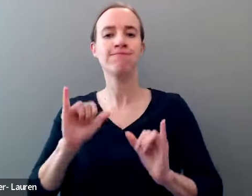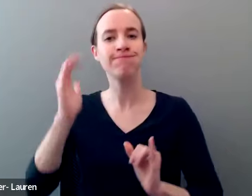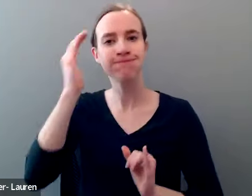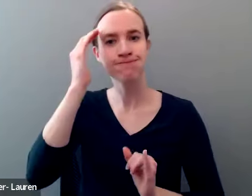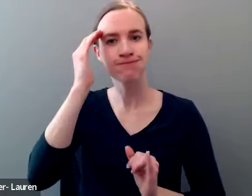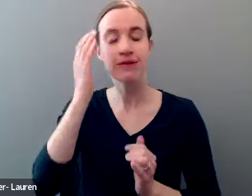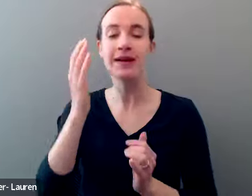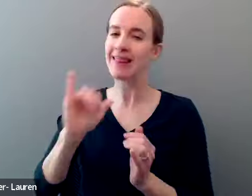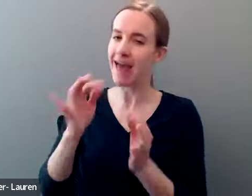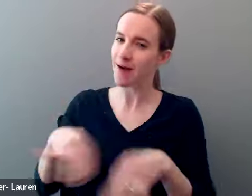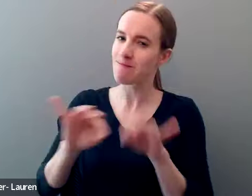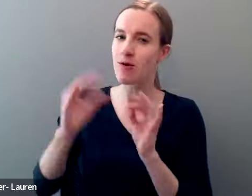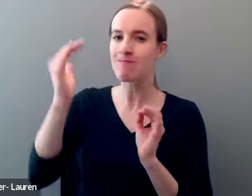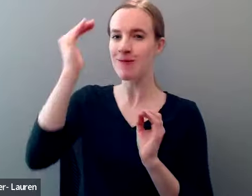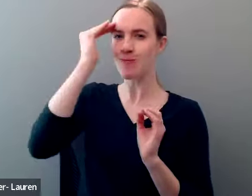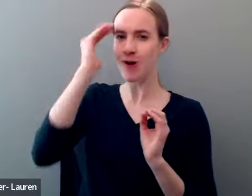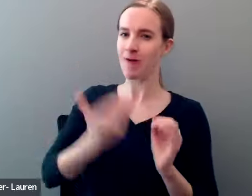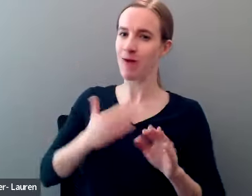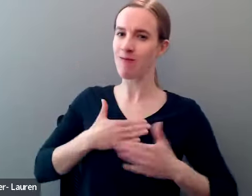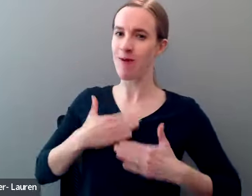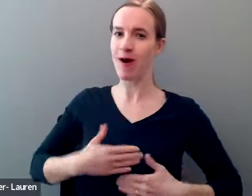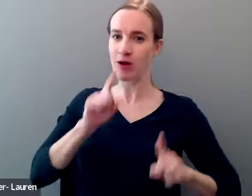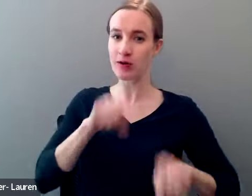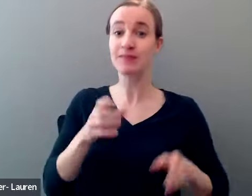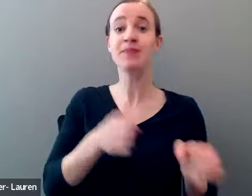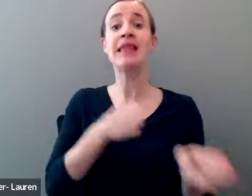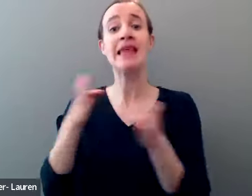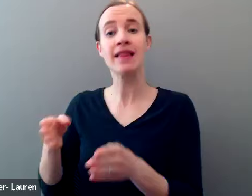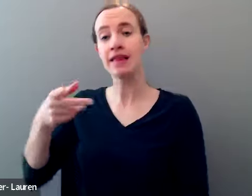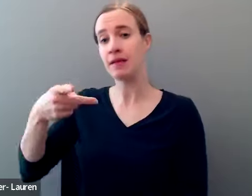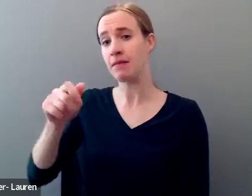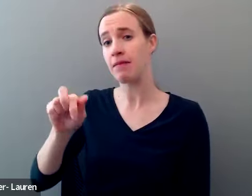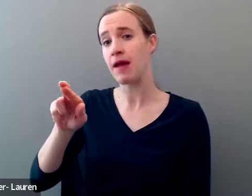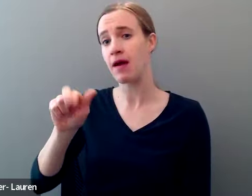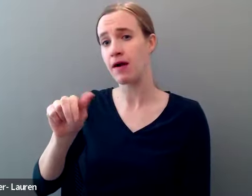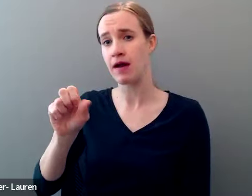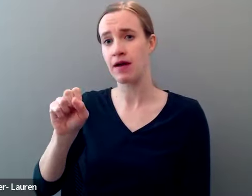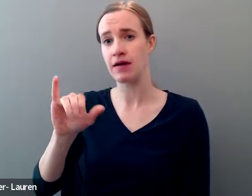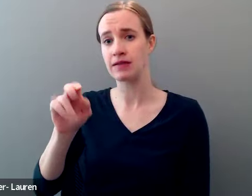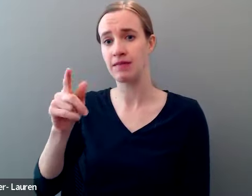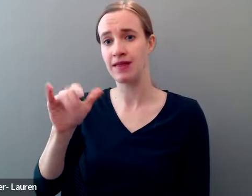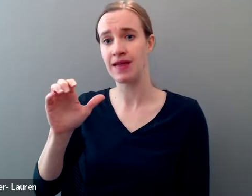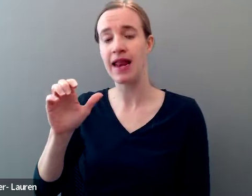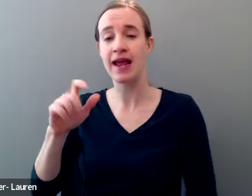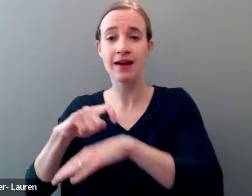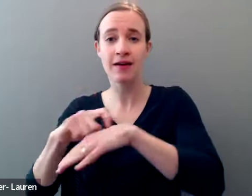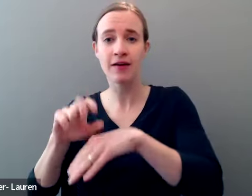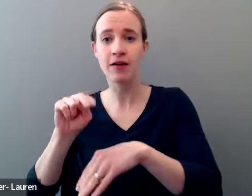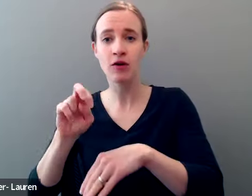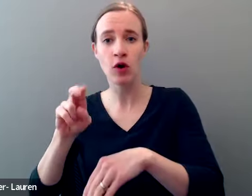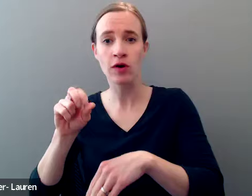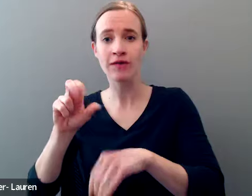all about awareness and then understanding the parasympathetic nervous system response. And so the skills that I promise we'll get to